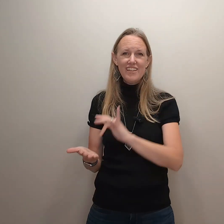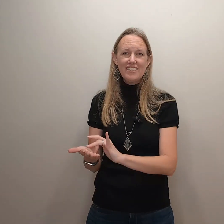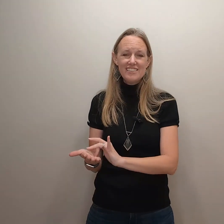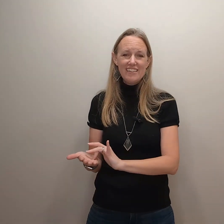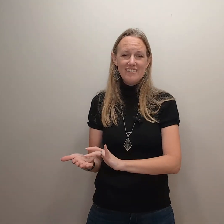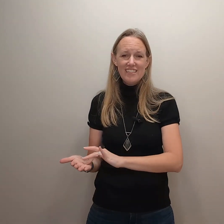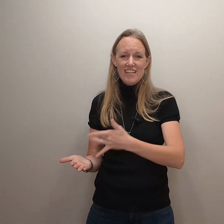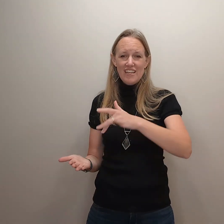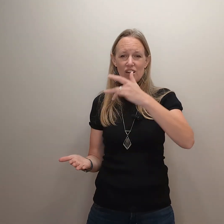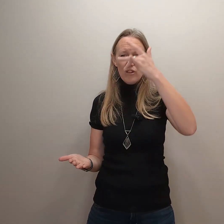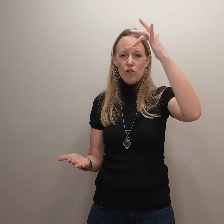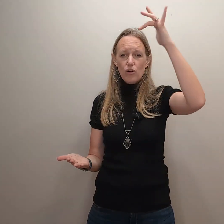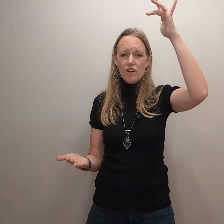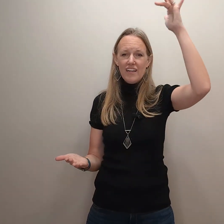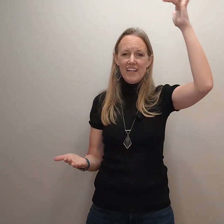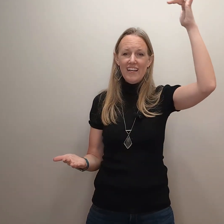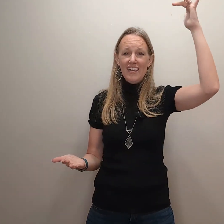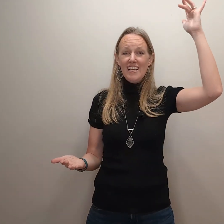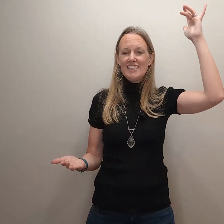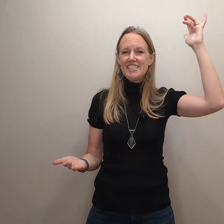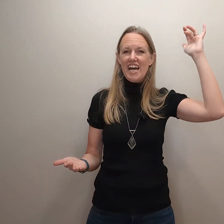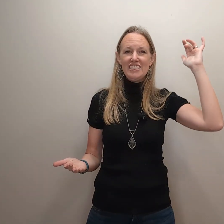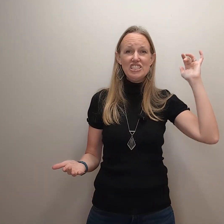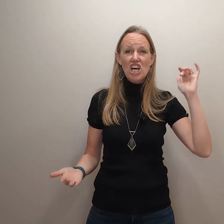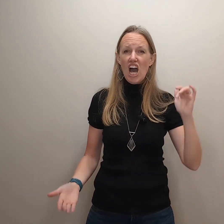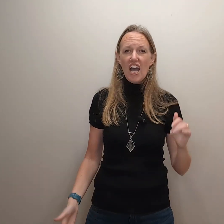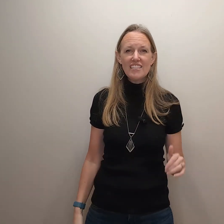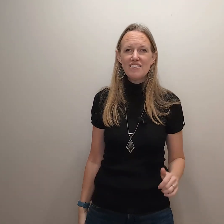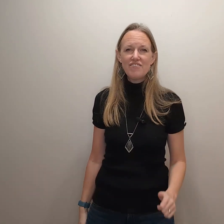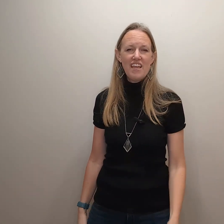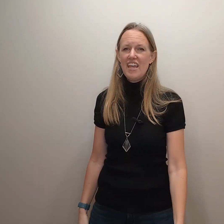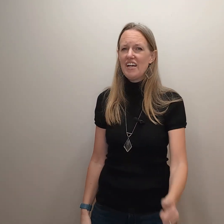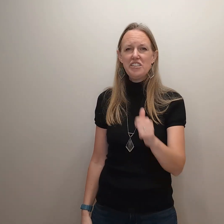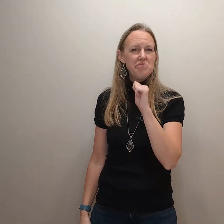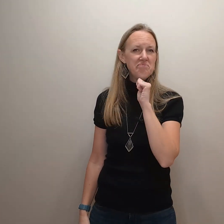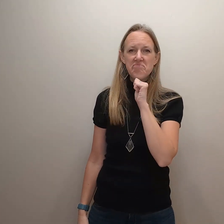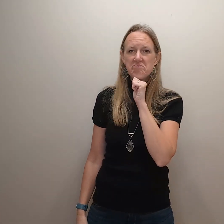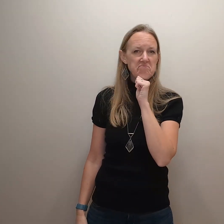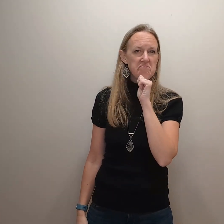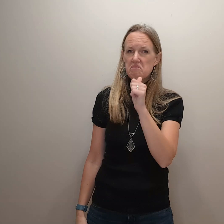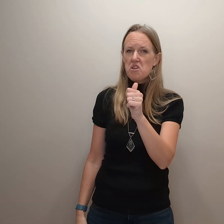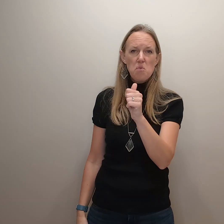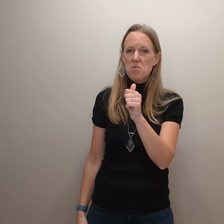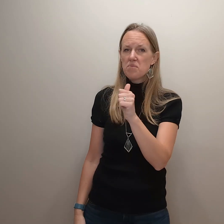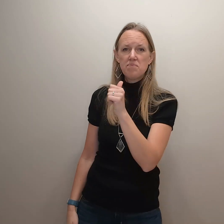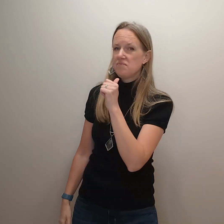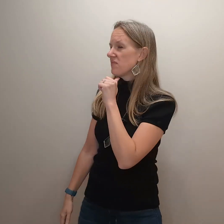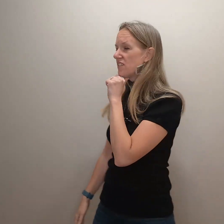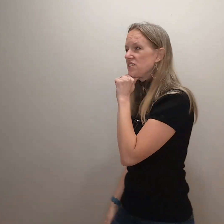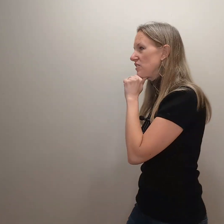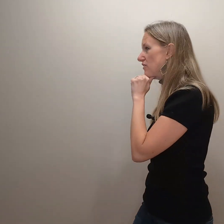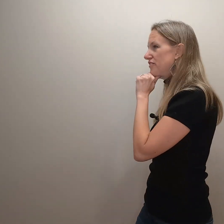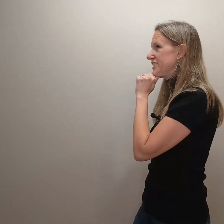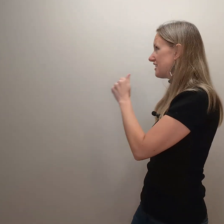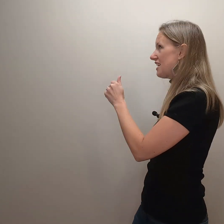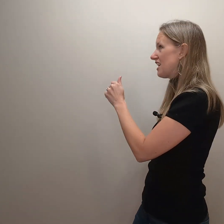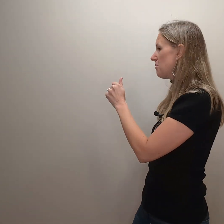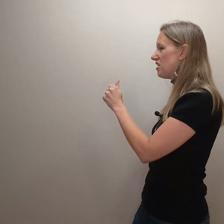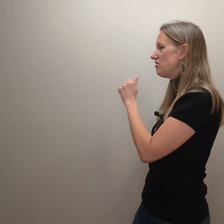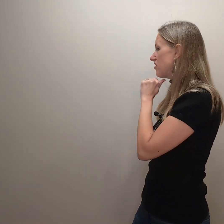fingers out. Glory shall not fail. Nope. So fist kind of coming out from